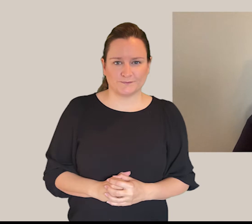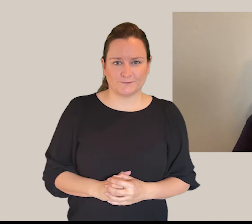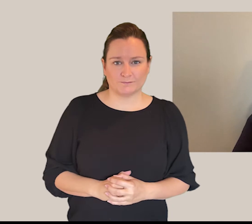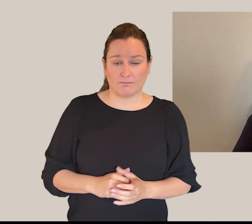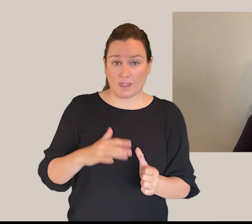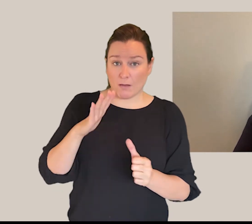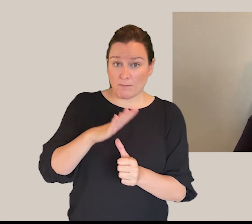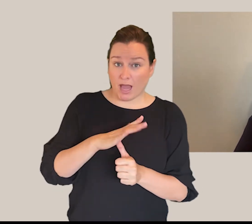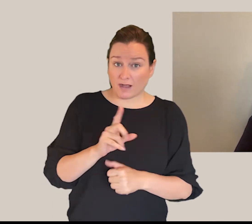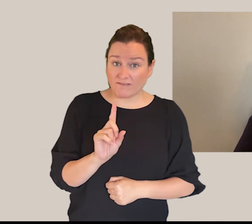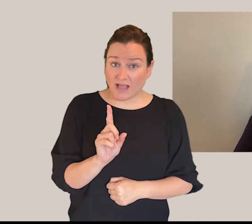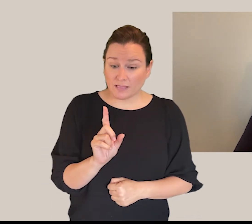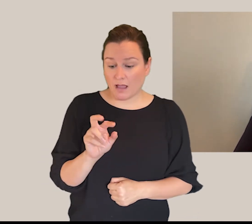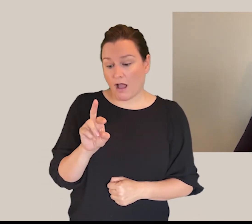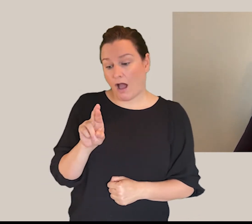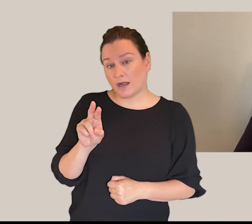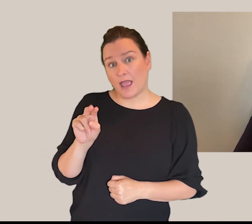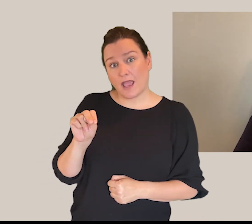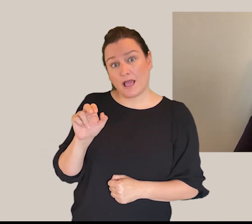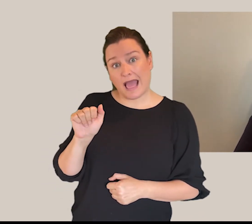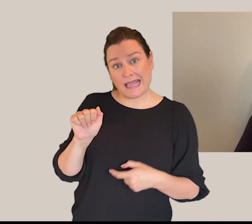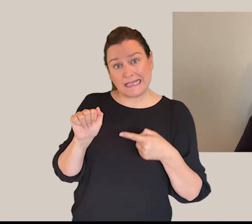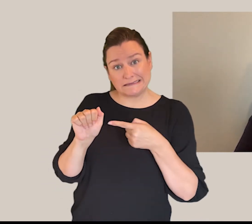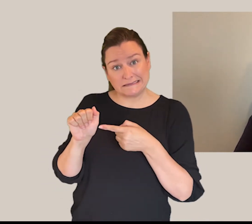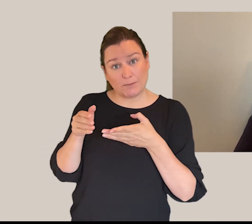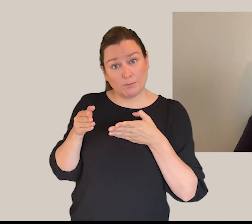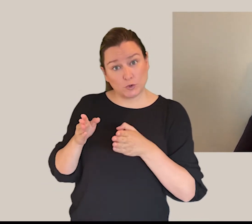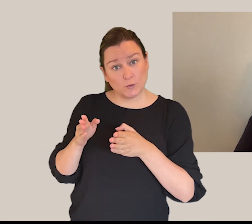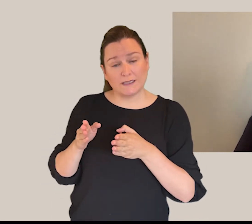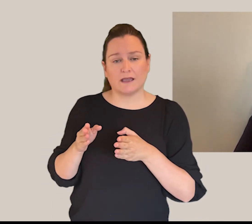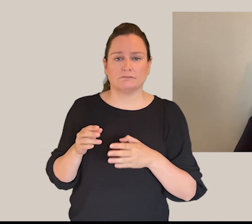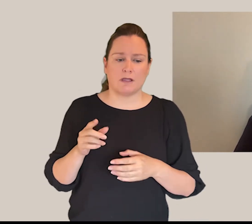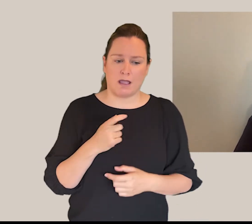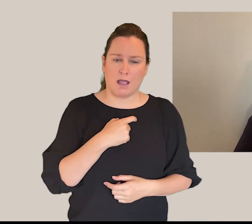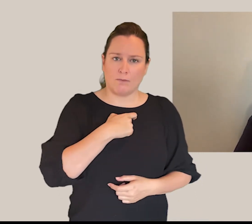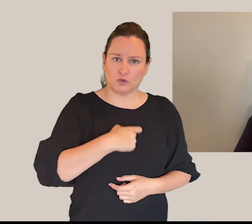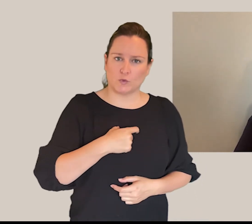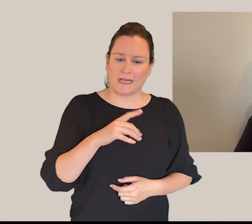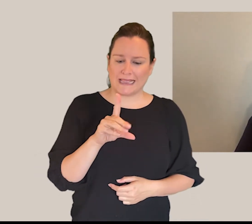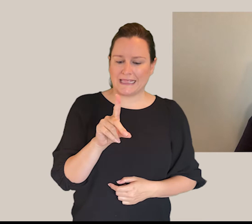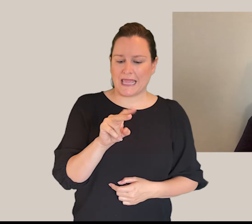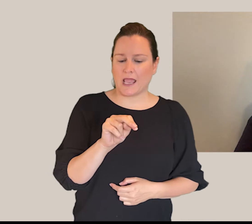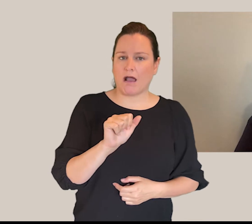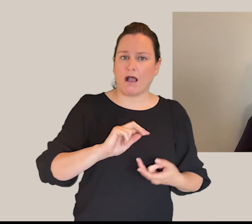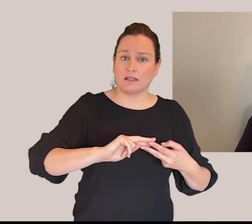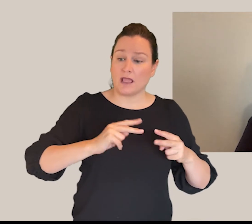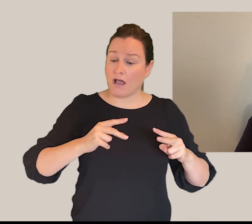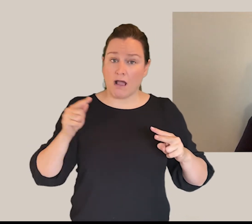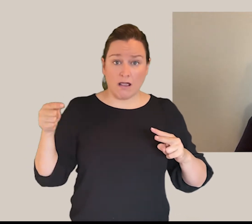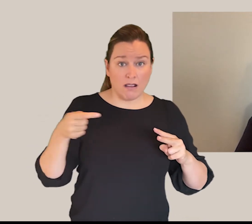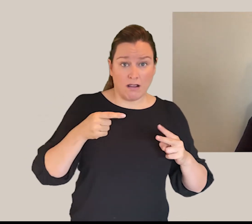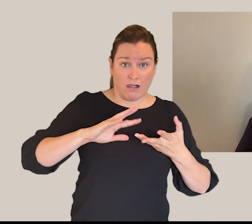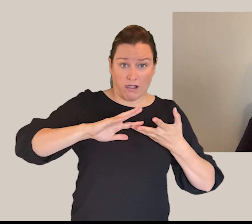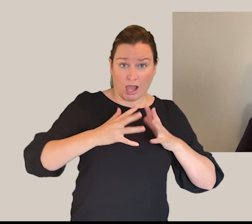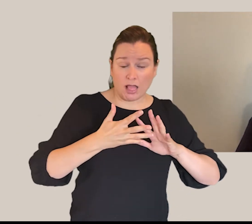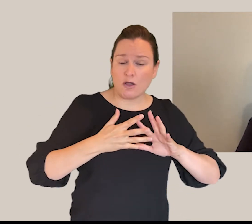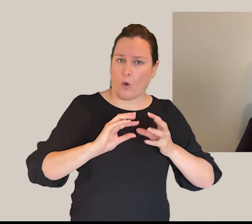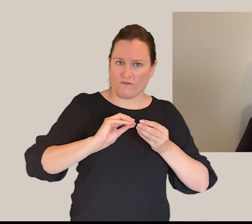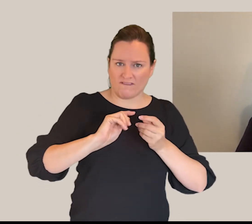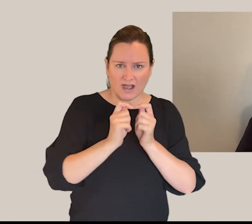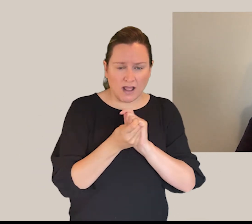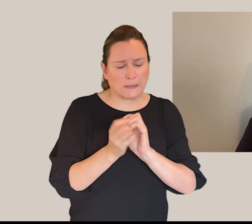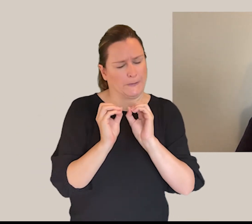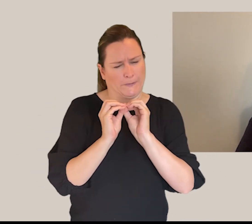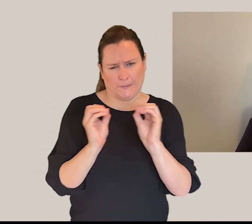body. Most importantly, RNA does not interact with or integrate into a